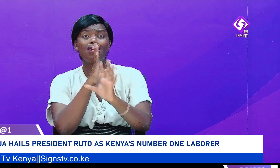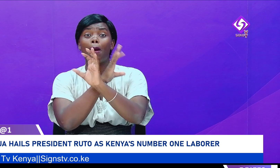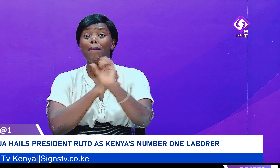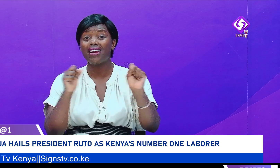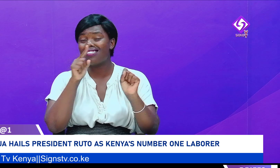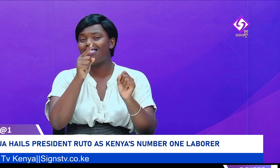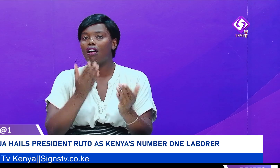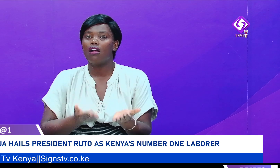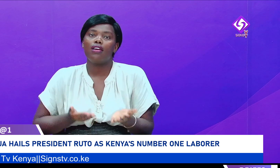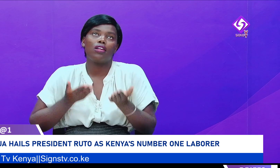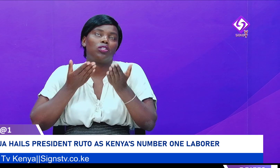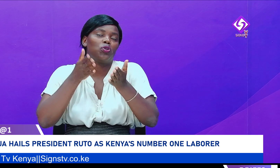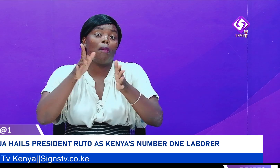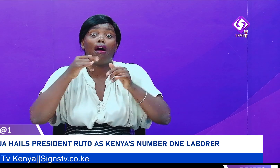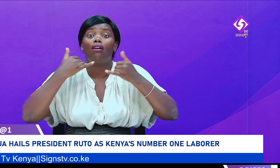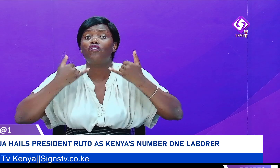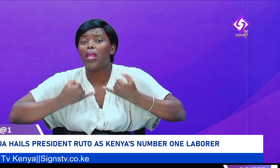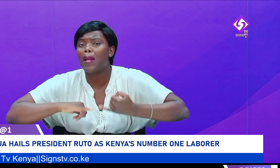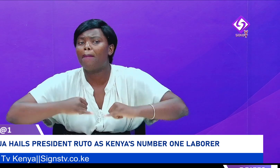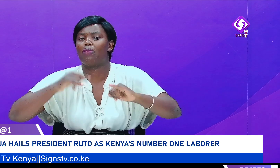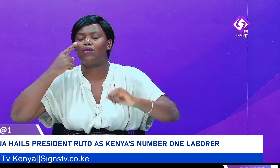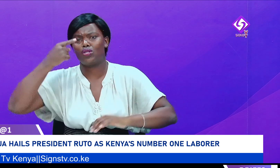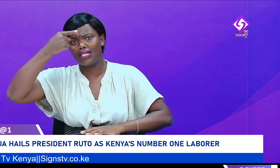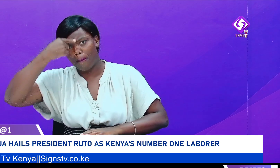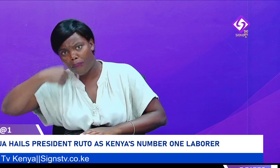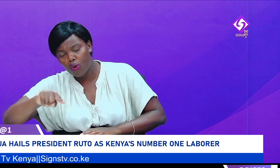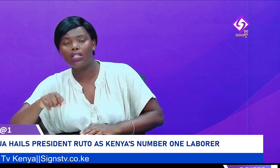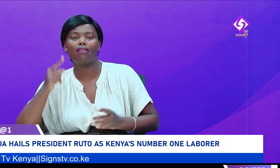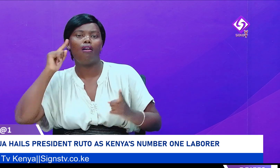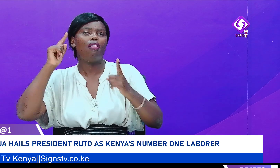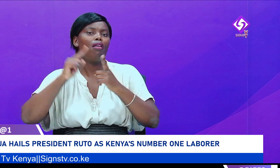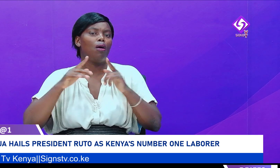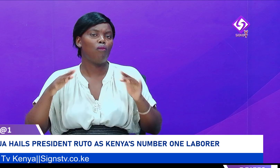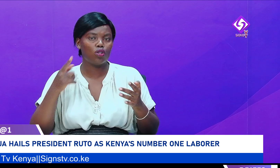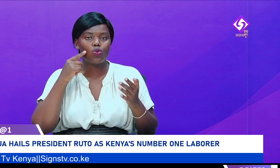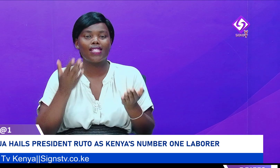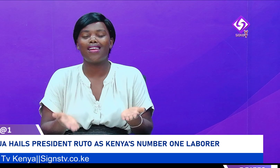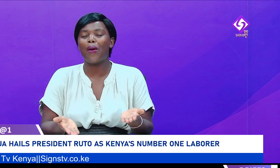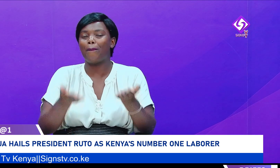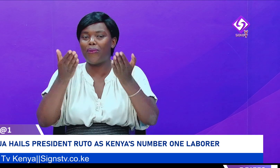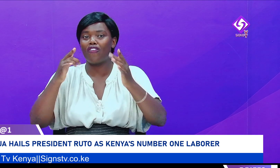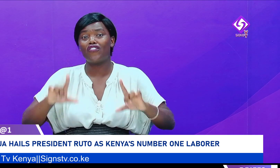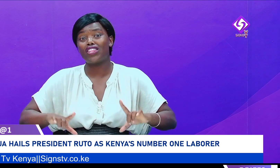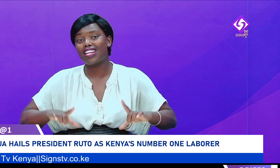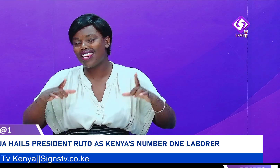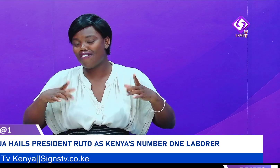CS highlighted the president's dedication to implementing policies aimed